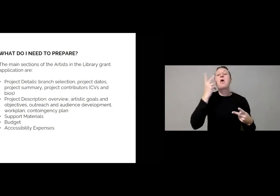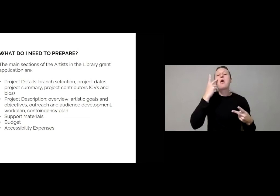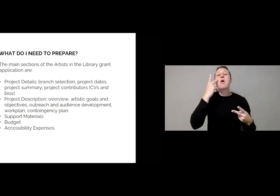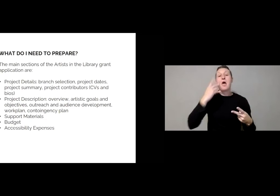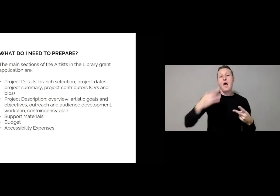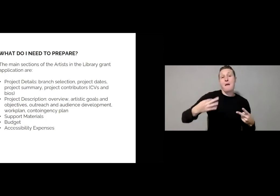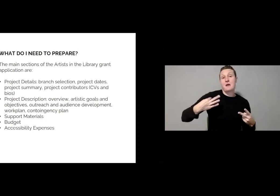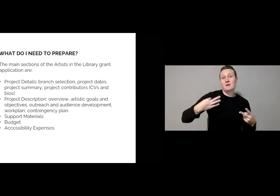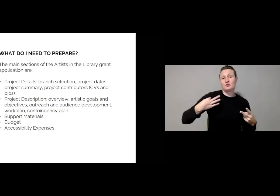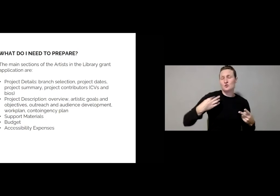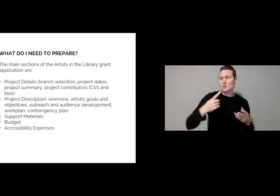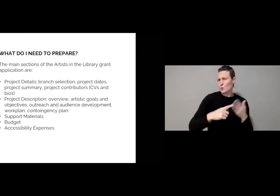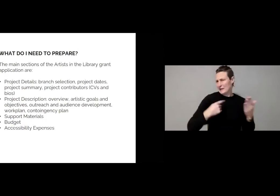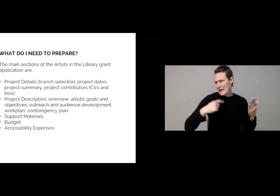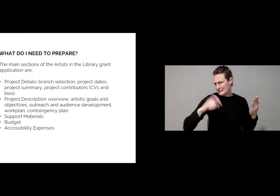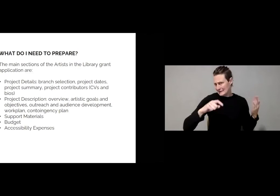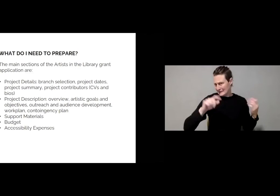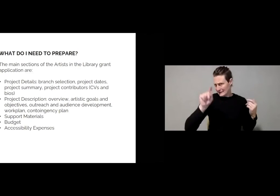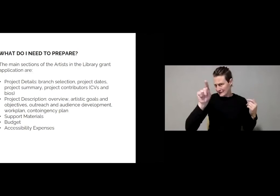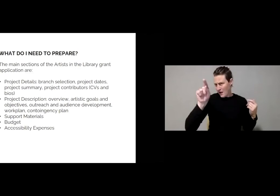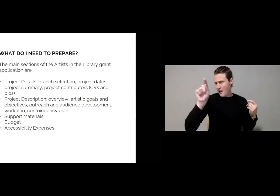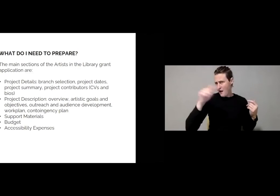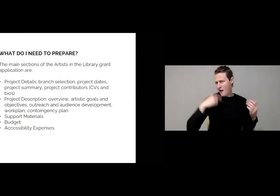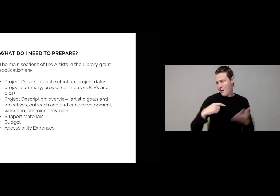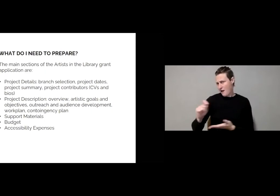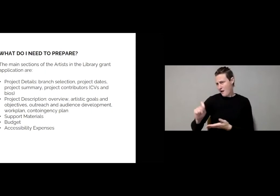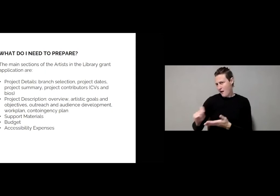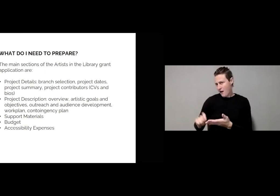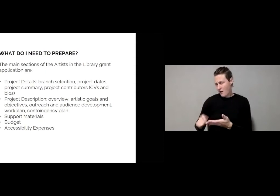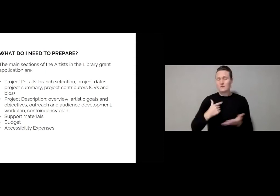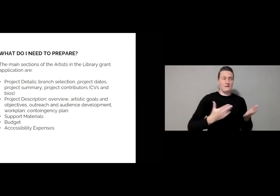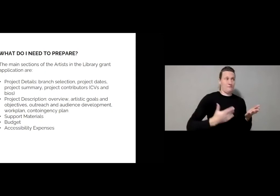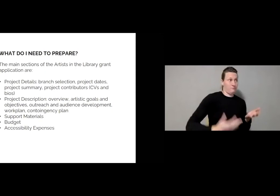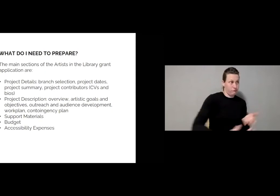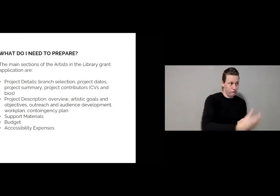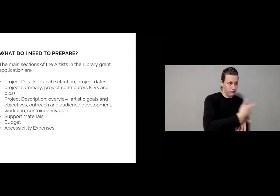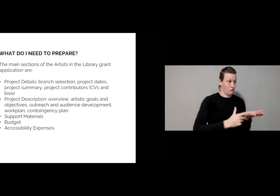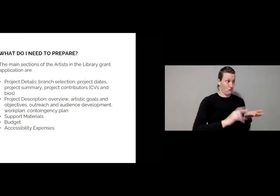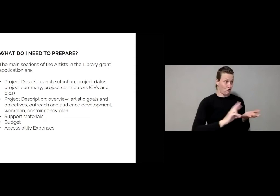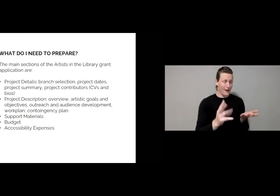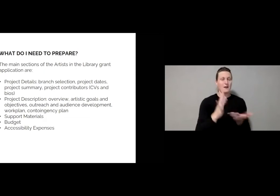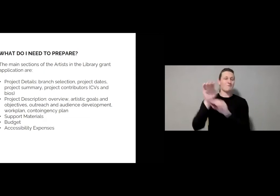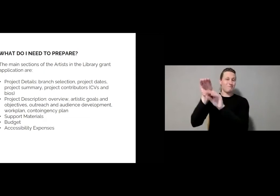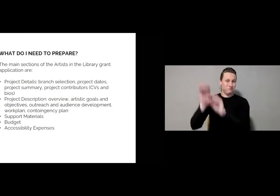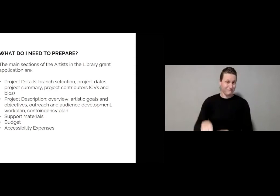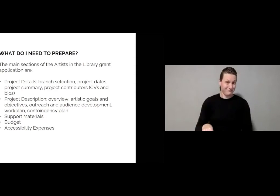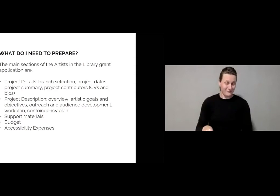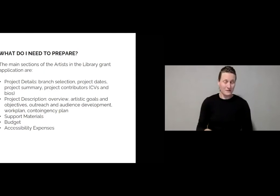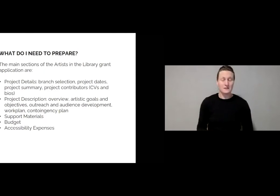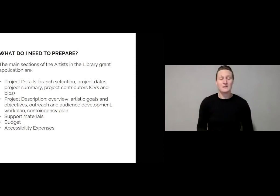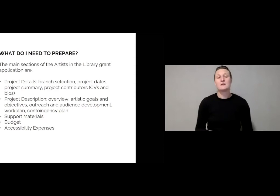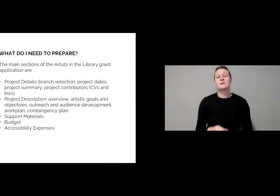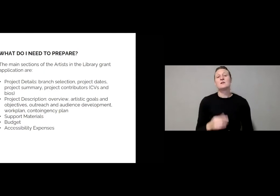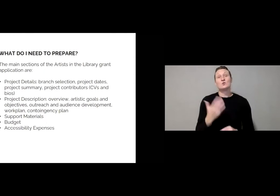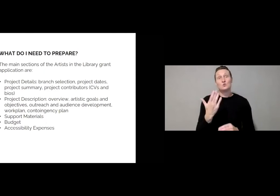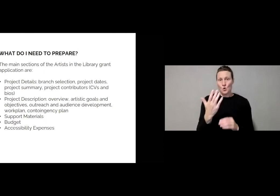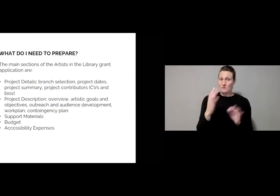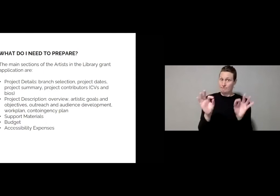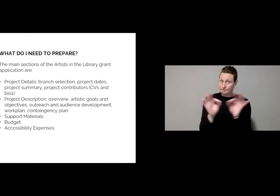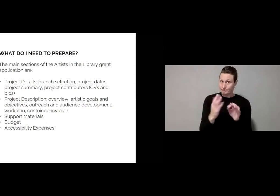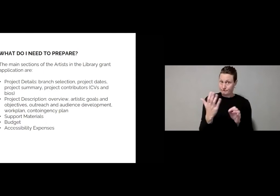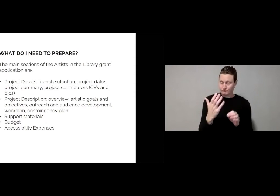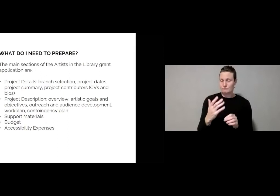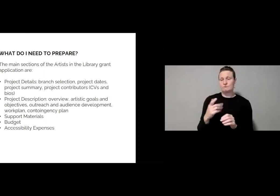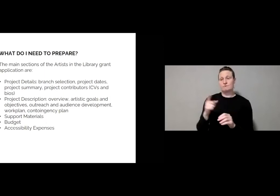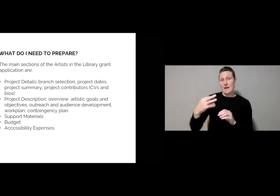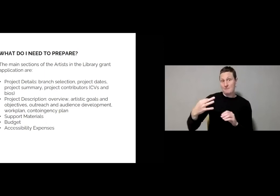have to go away and prepare. But the main sections of this grant, just so you know, are the project details section, and